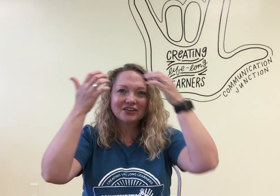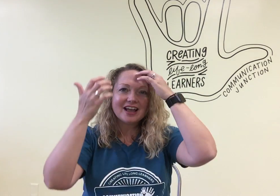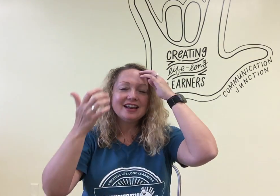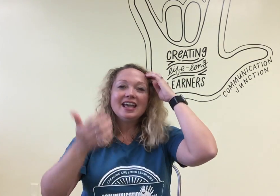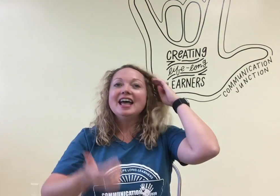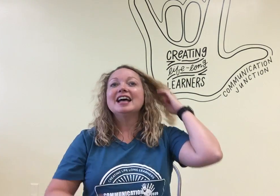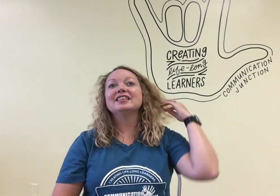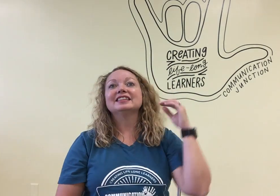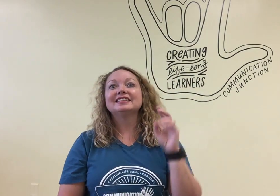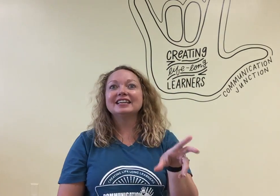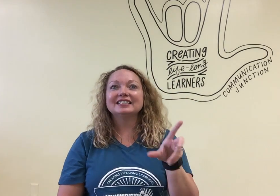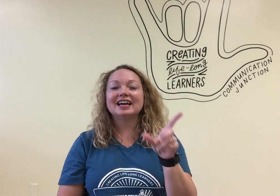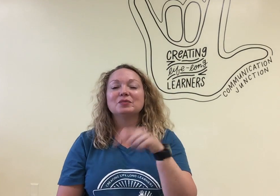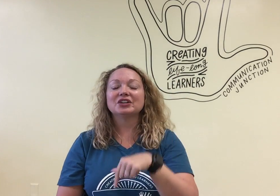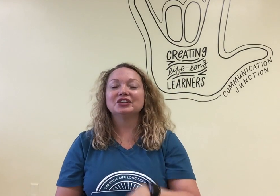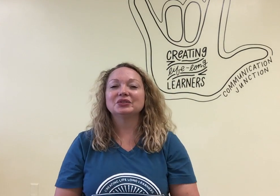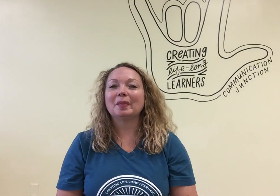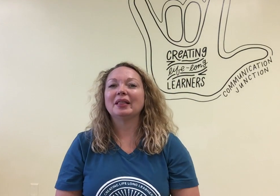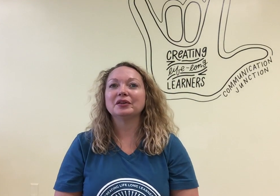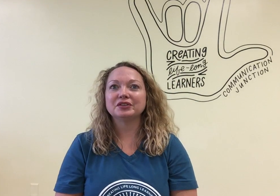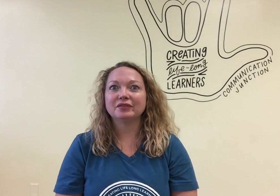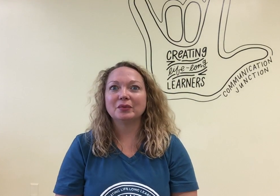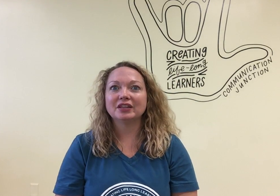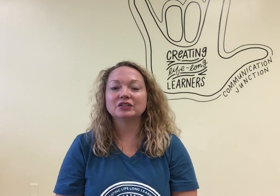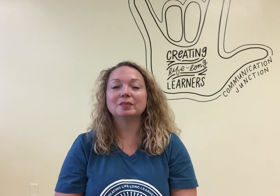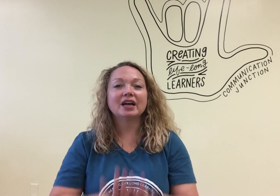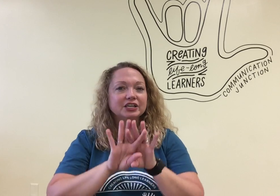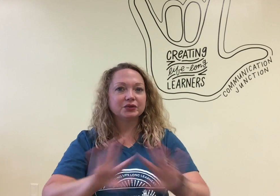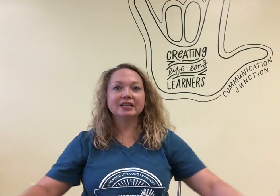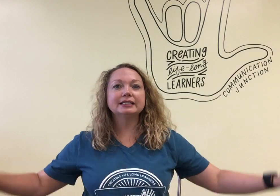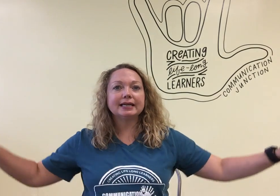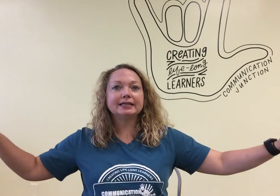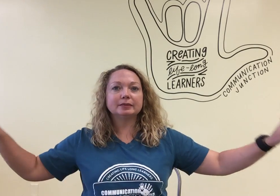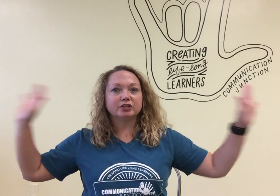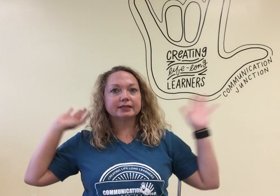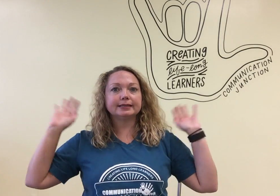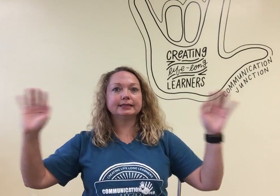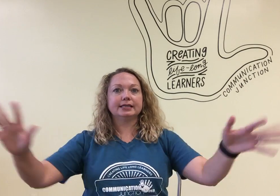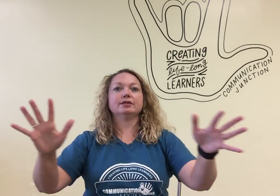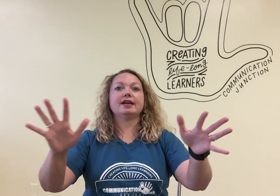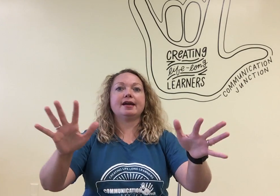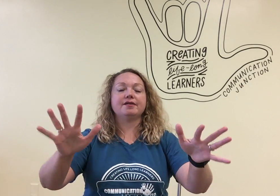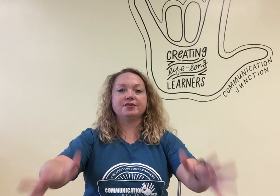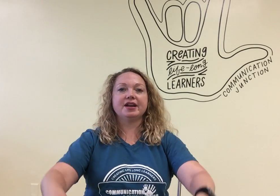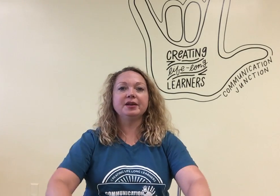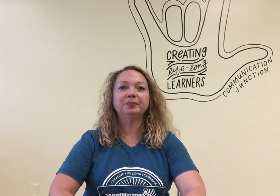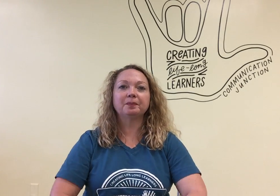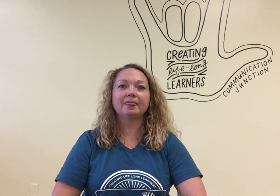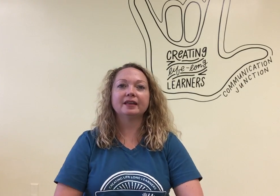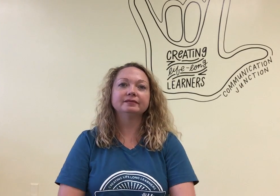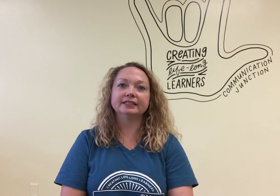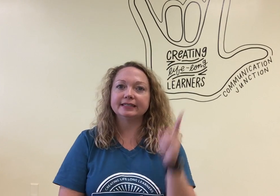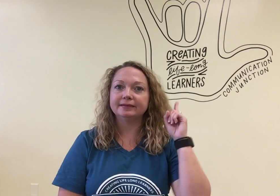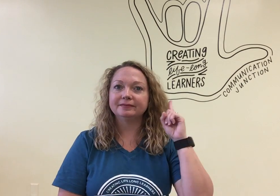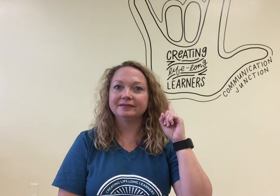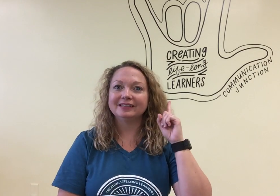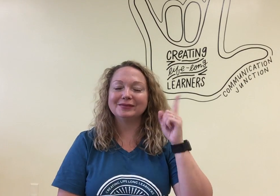head. And then the second time, we're going to do something a little different with it. So I'm not going to do any signs. I'm just going to sing it right now. Are you ready? Listen. Here we go.